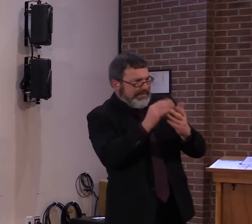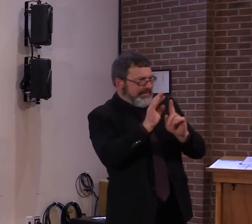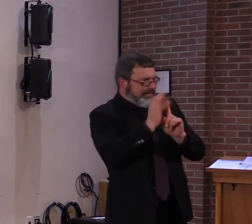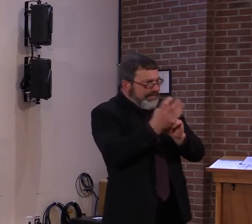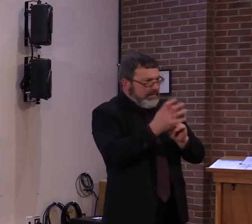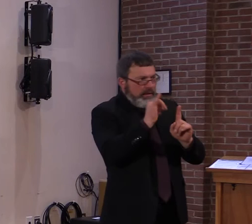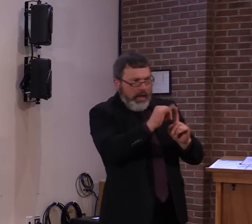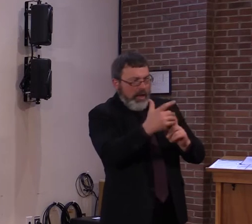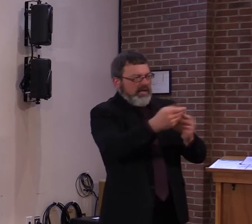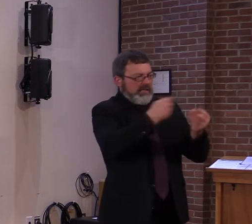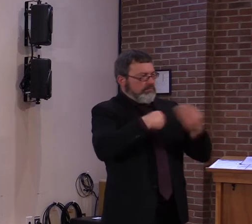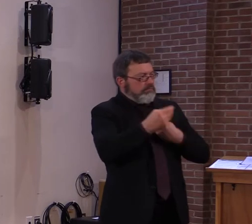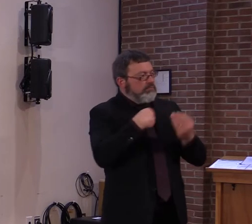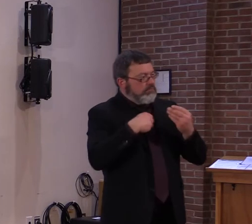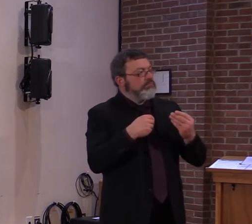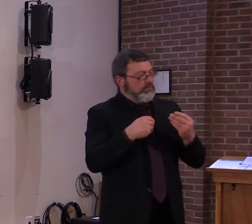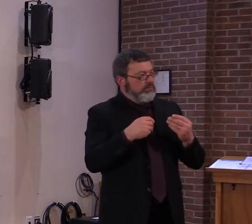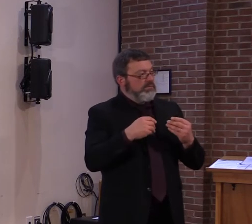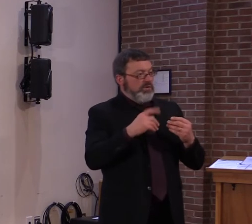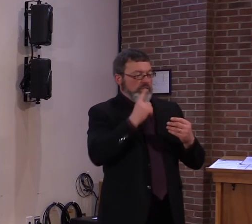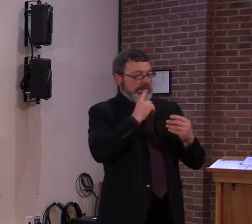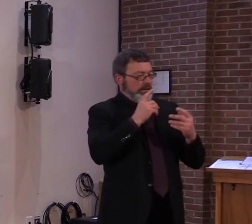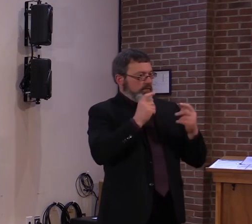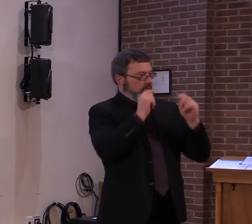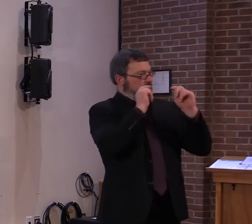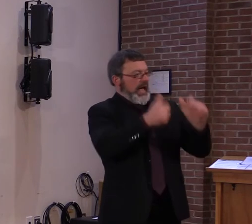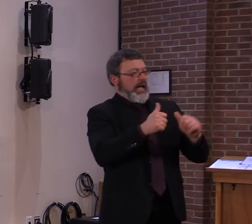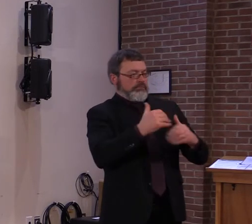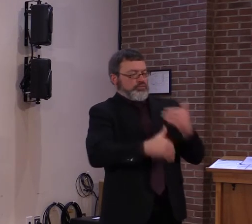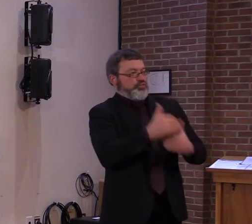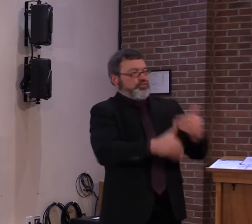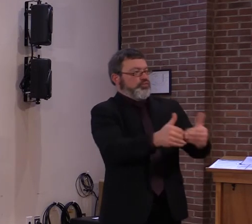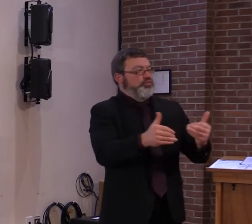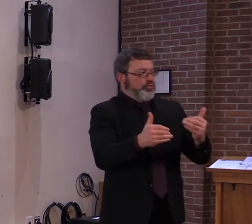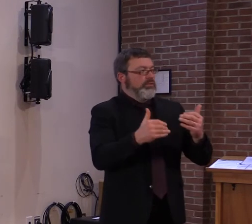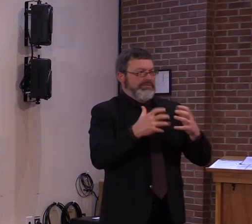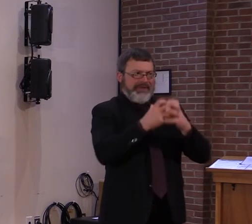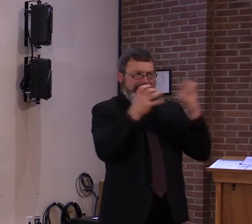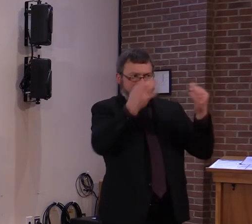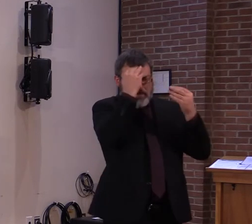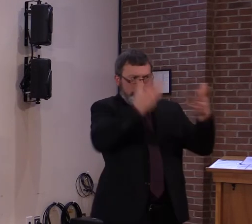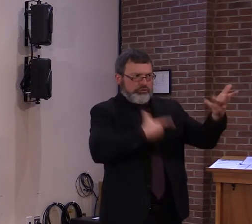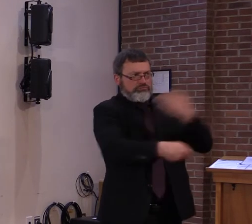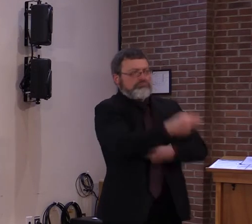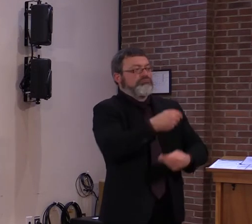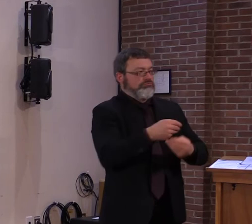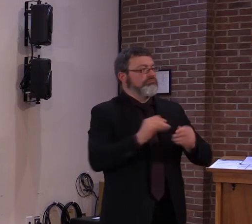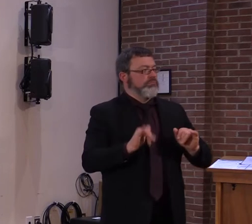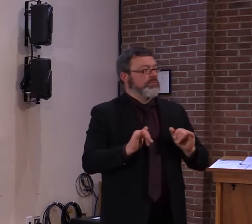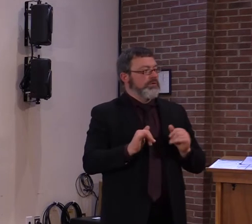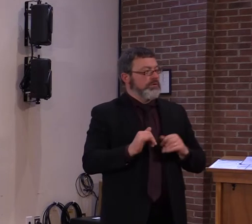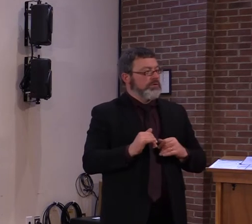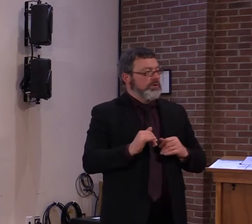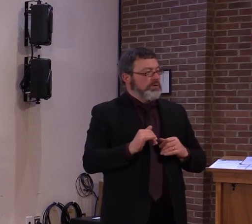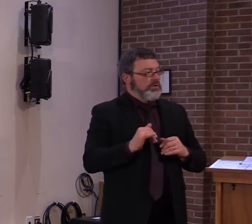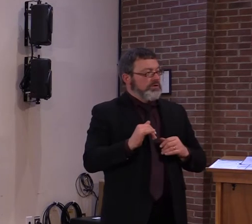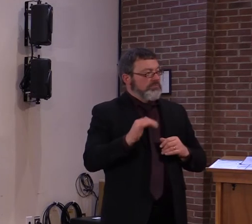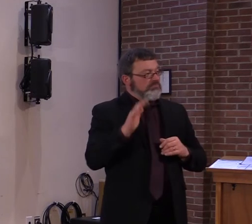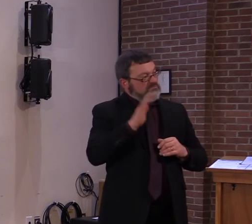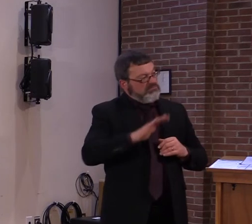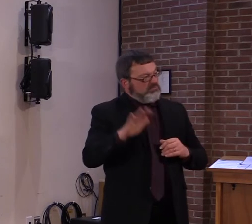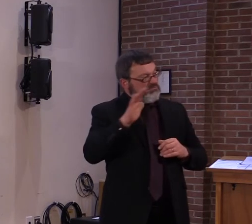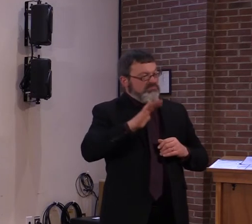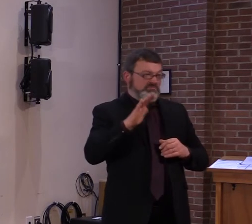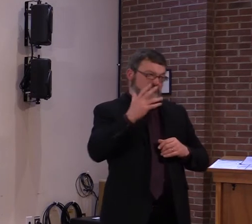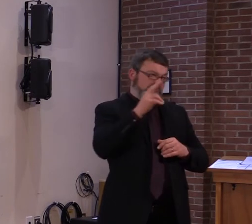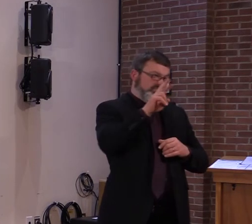At the height of it, we should be able to be between 250 and 300 a day